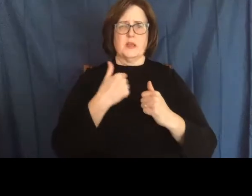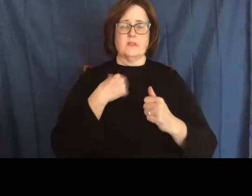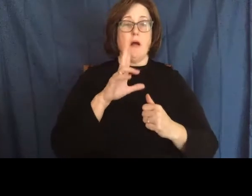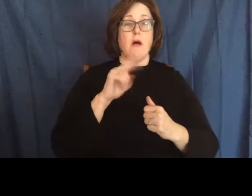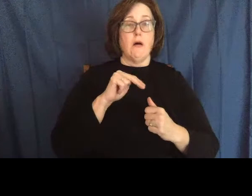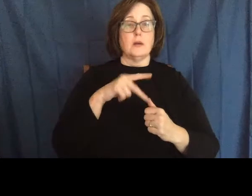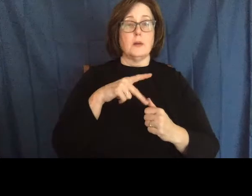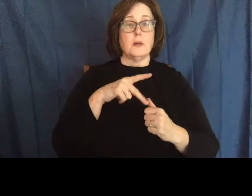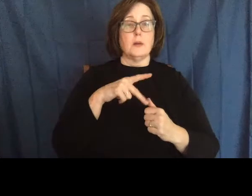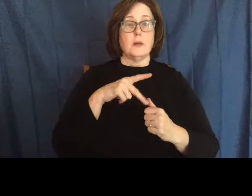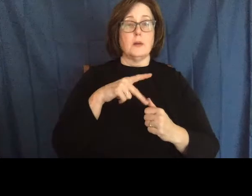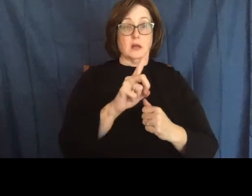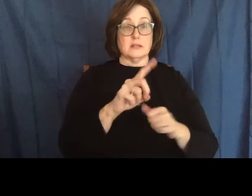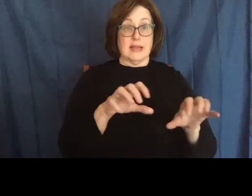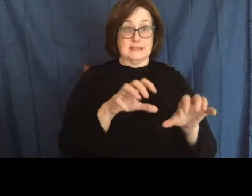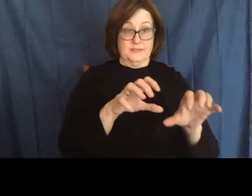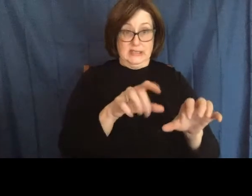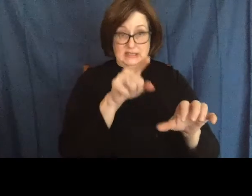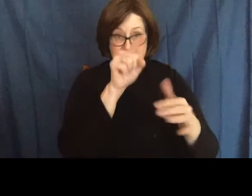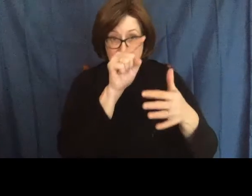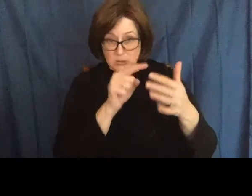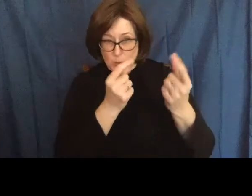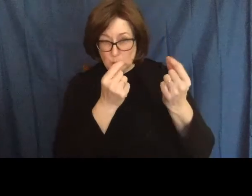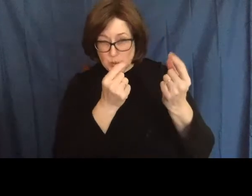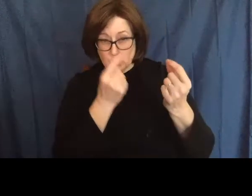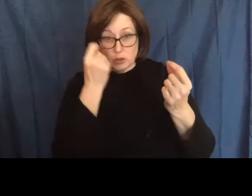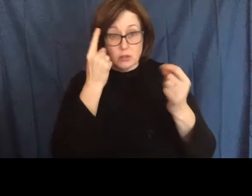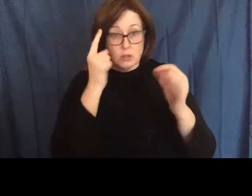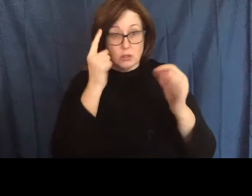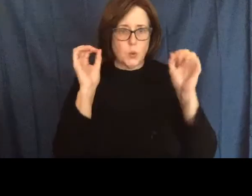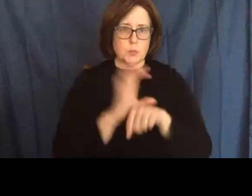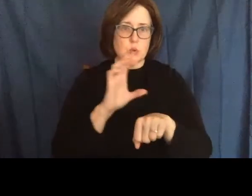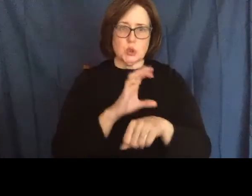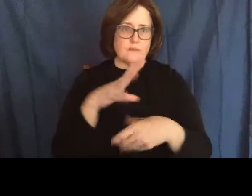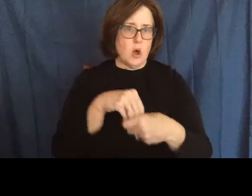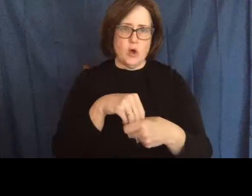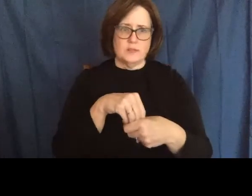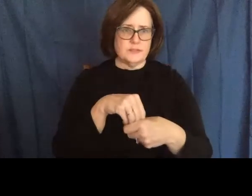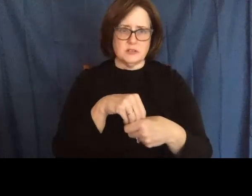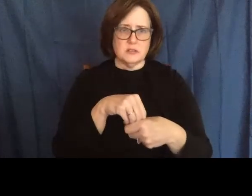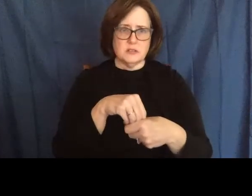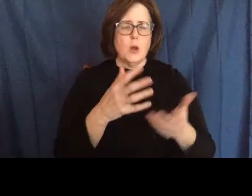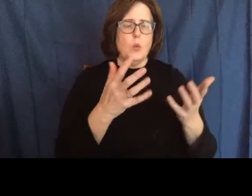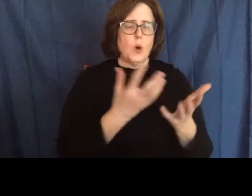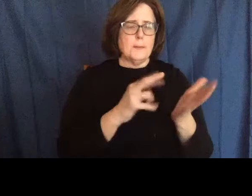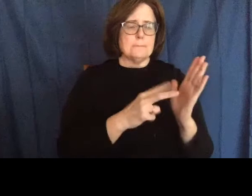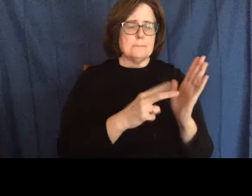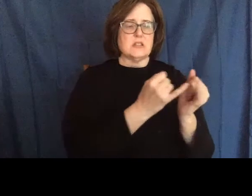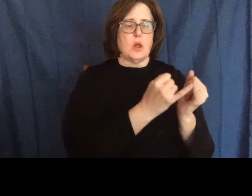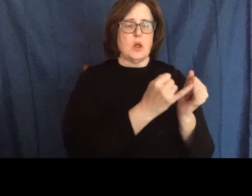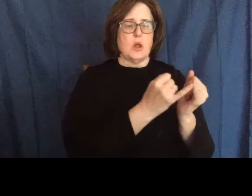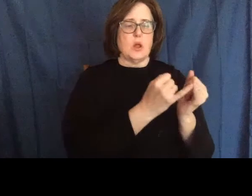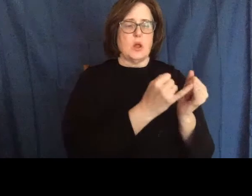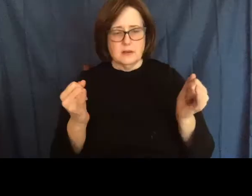through an activity that's all outlined for you here without a computer to understand what a thread means when you're talking